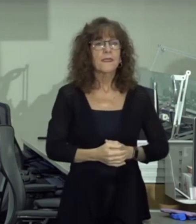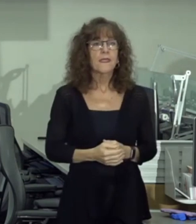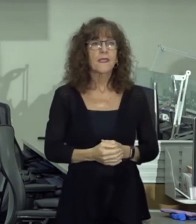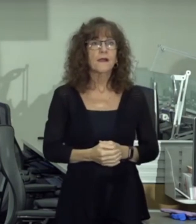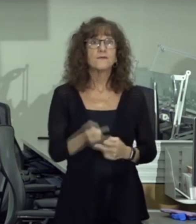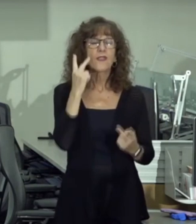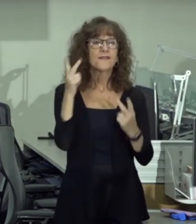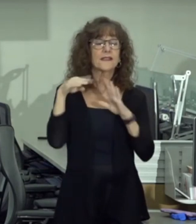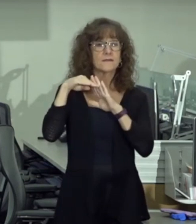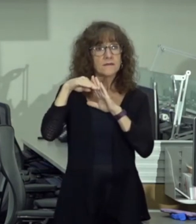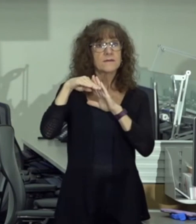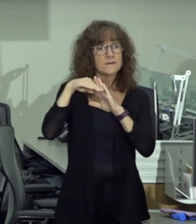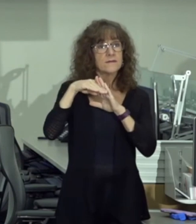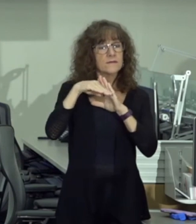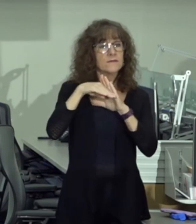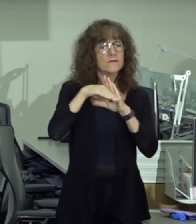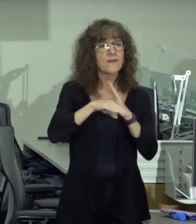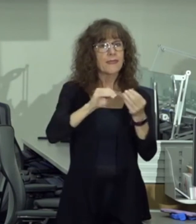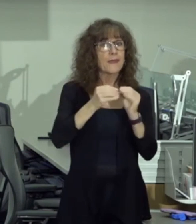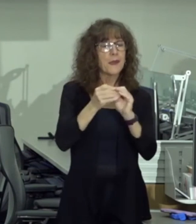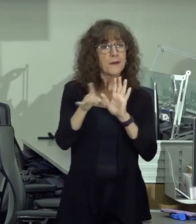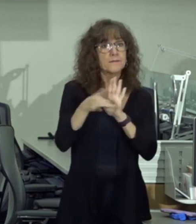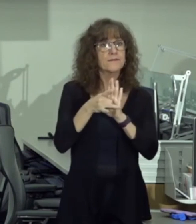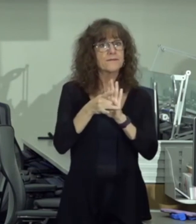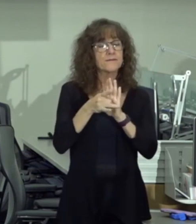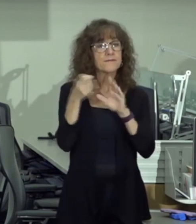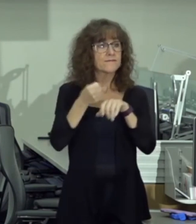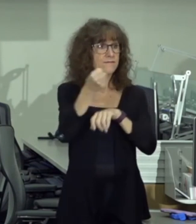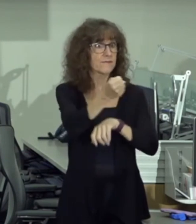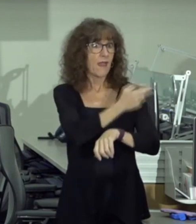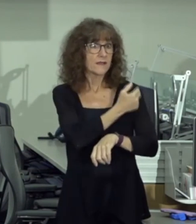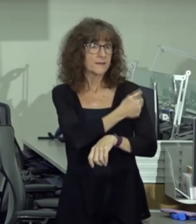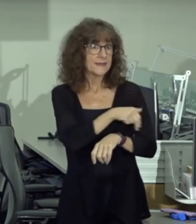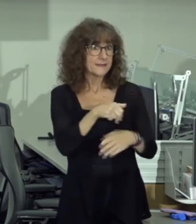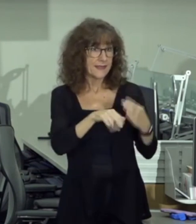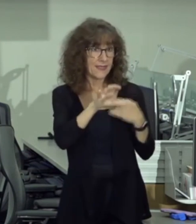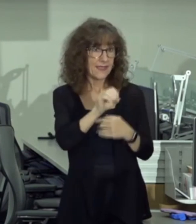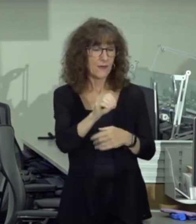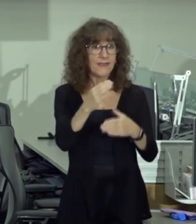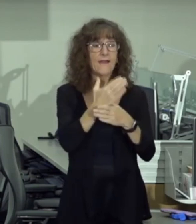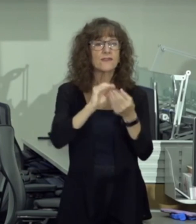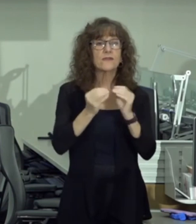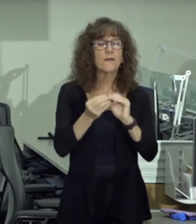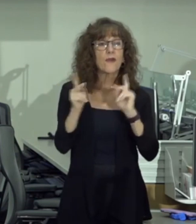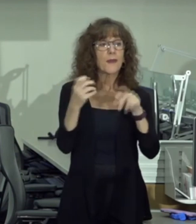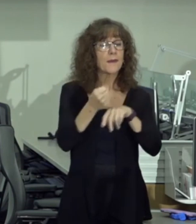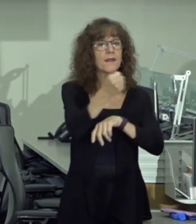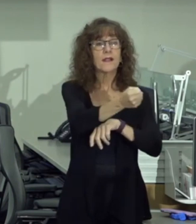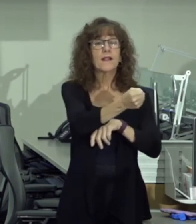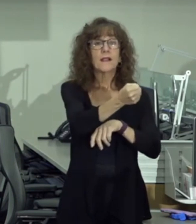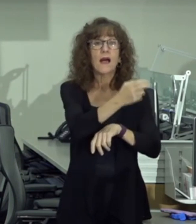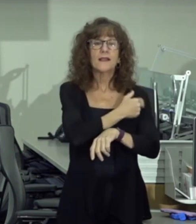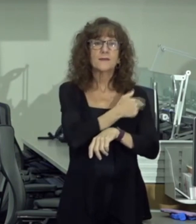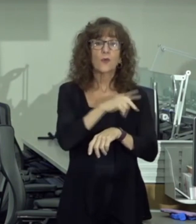We've seen a steady decrease in the number of COVID hospitalizations in the county. The average number of patients hospitalized due to COVID